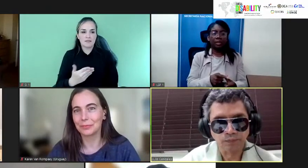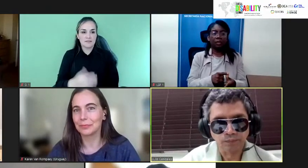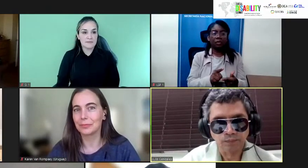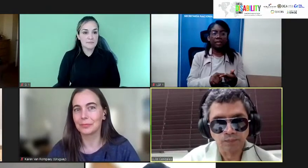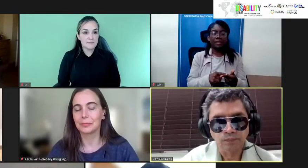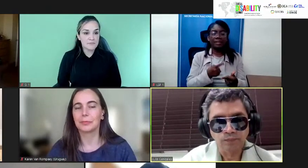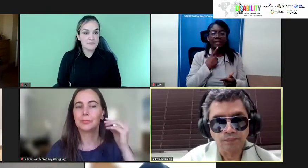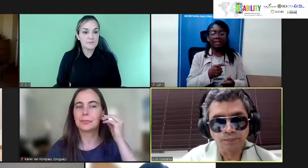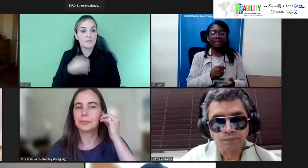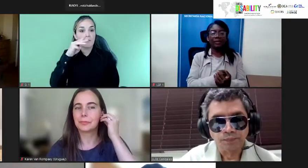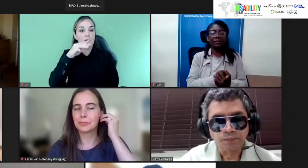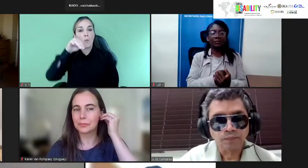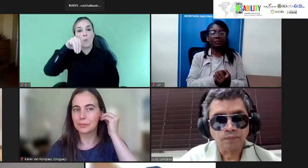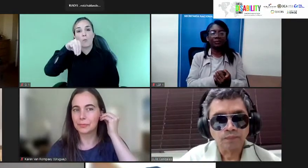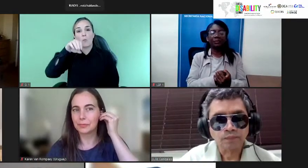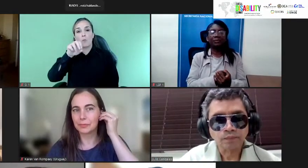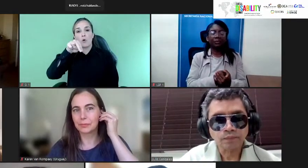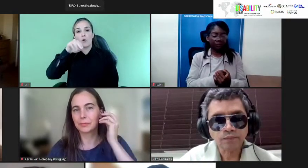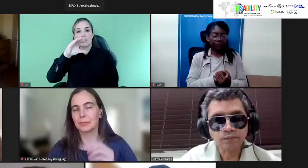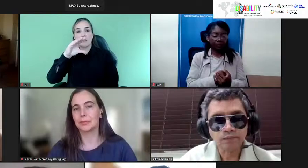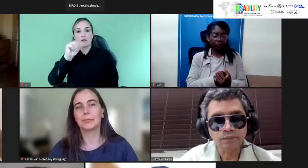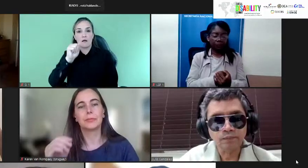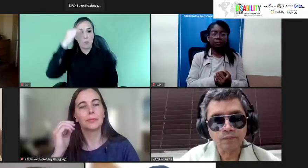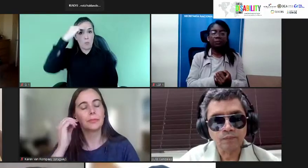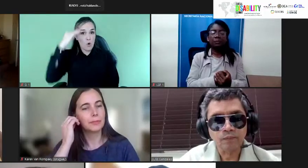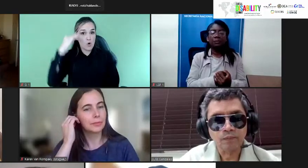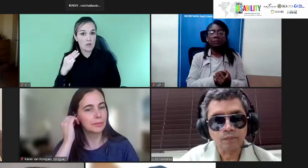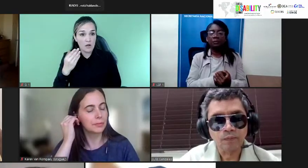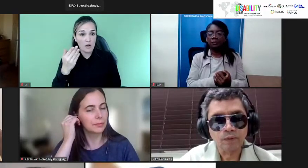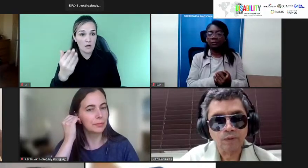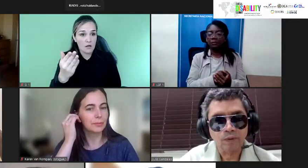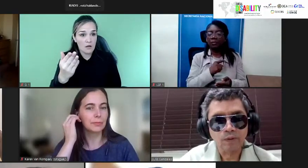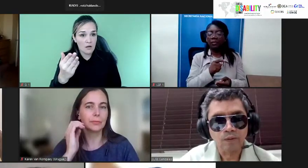julio monica apparently